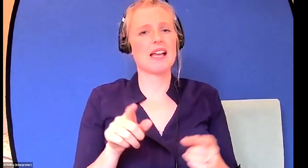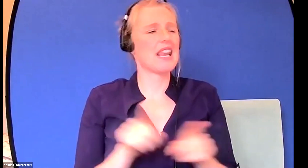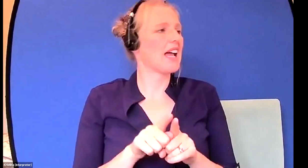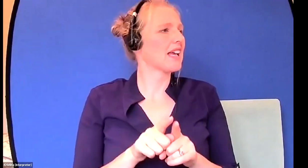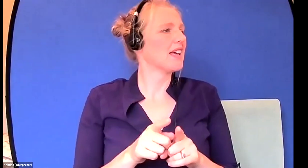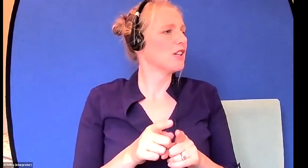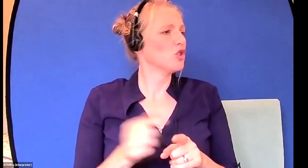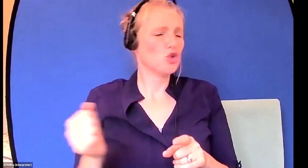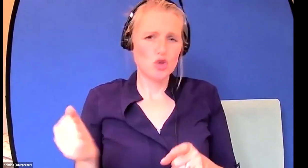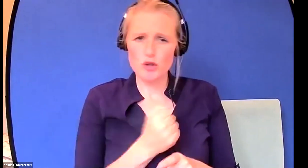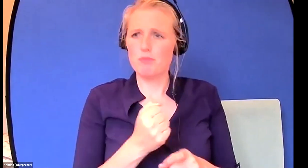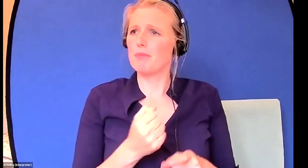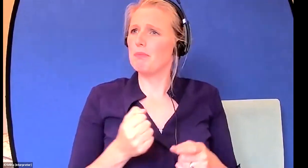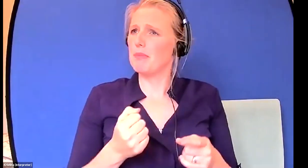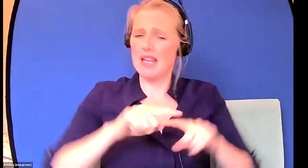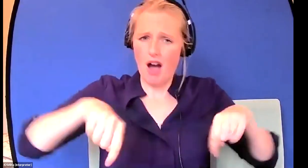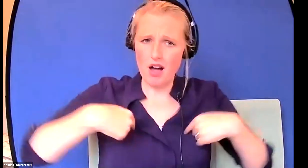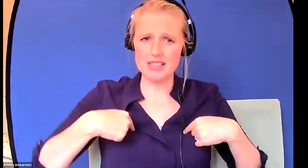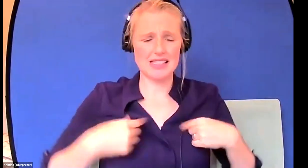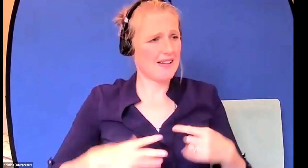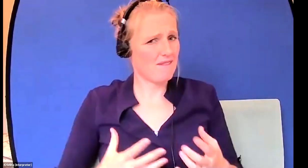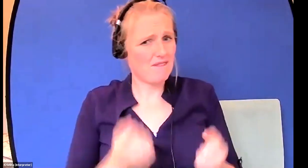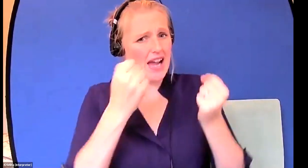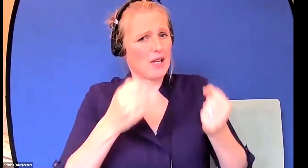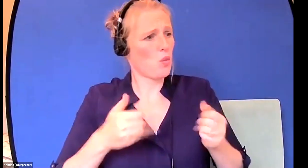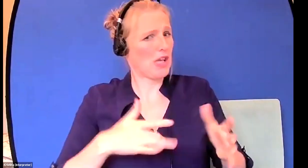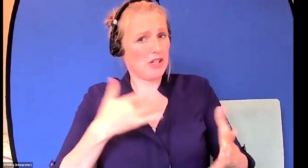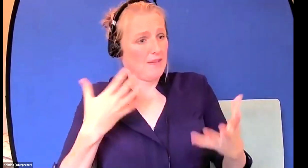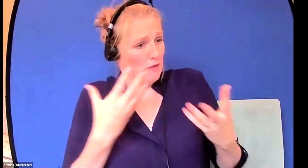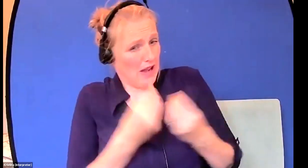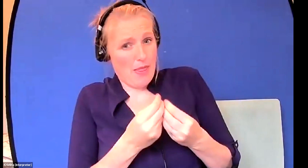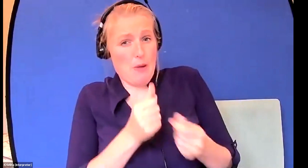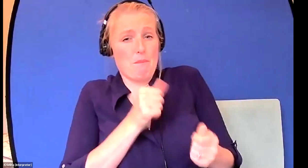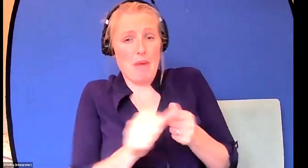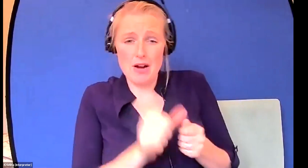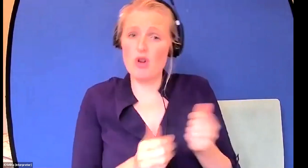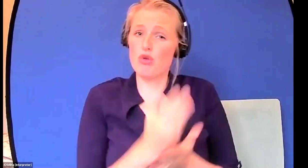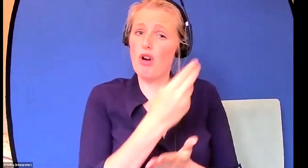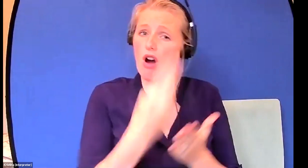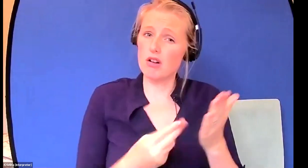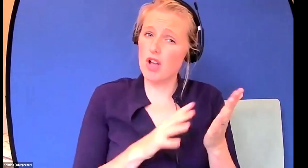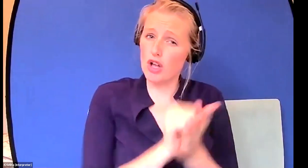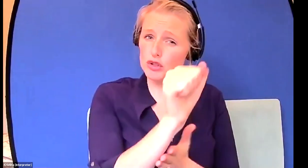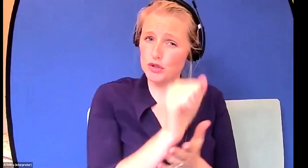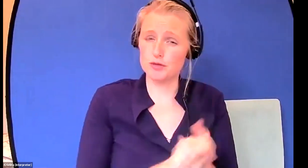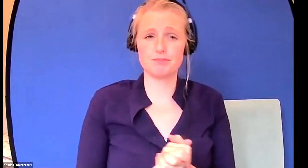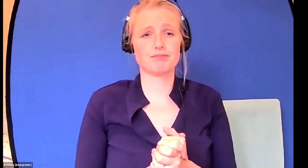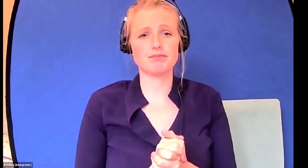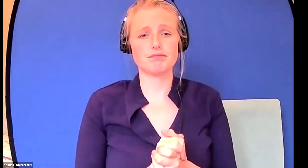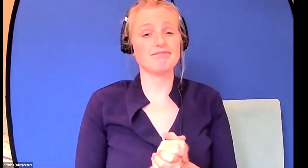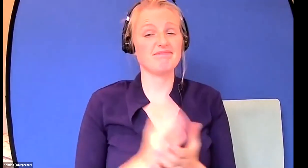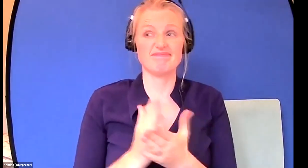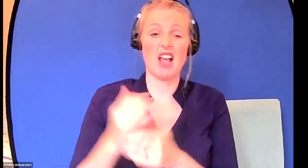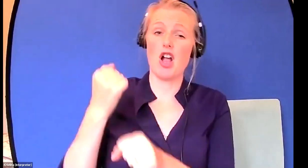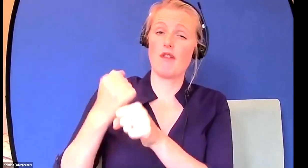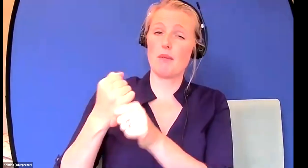and practical efforts to find ways just to live together better. And state support, I think, remains vital here,